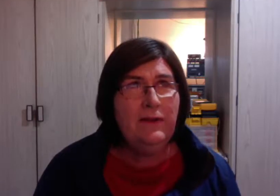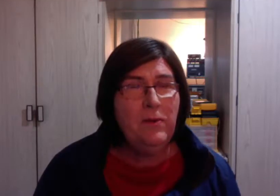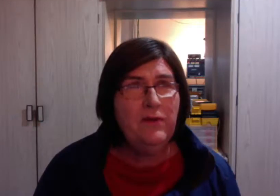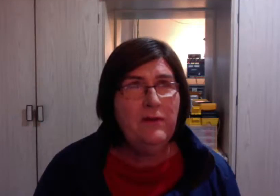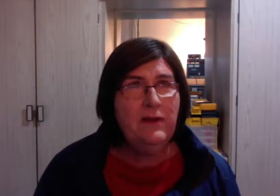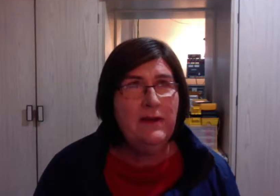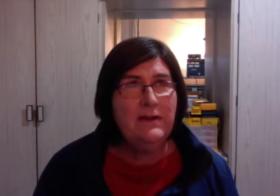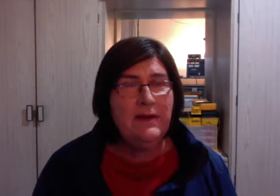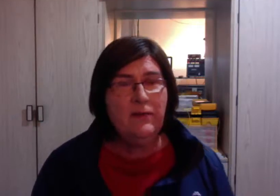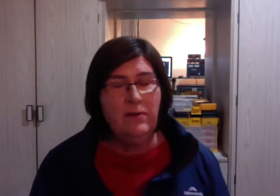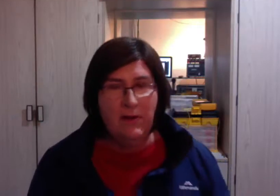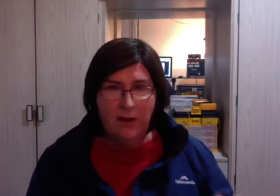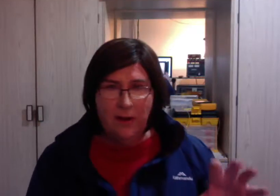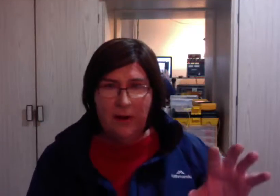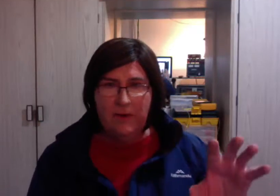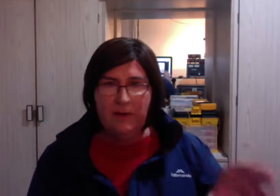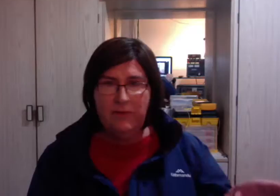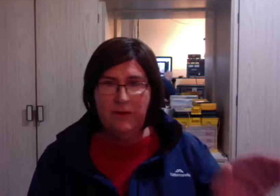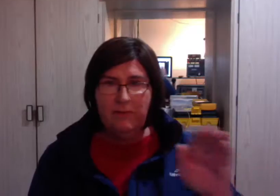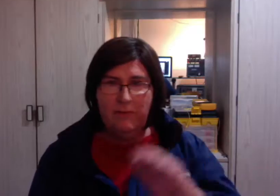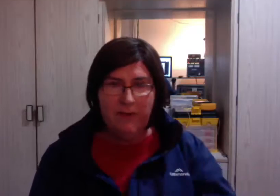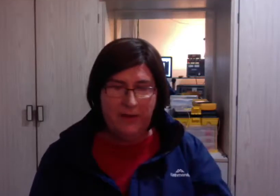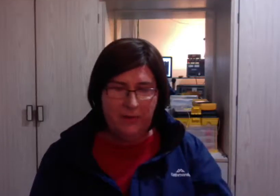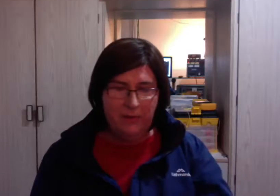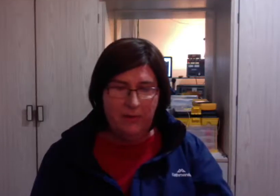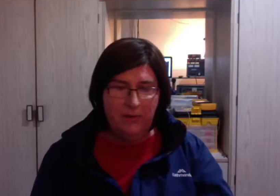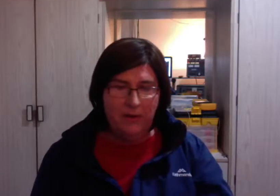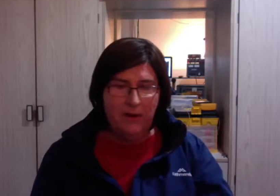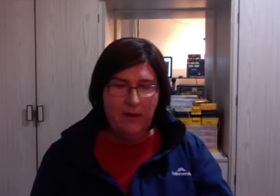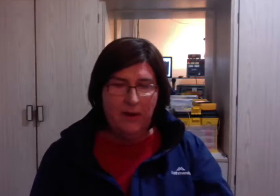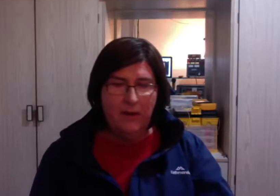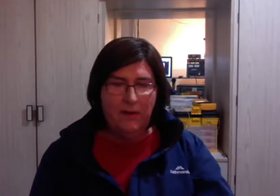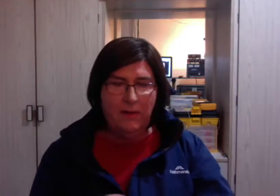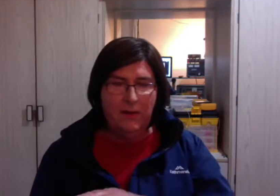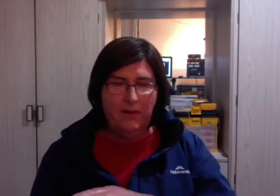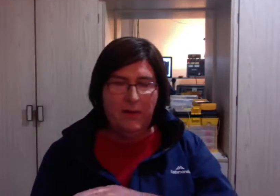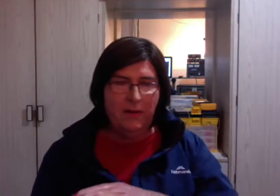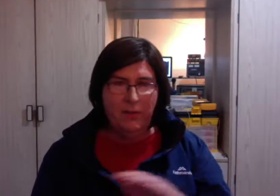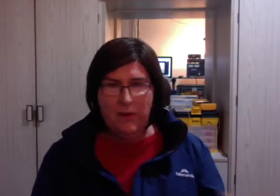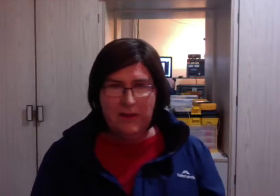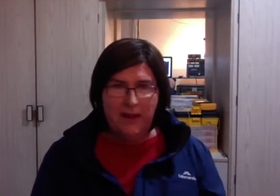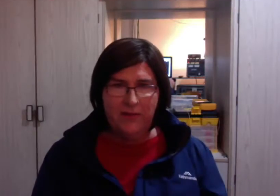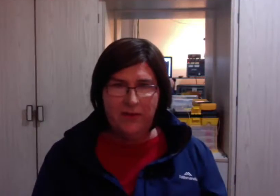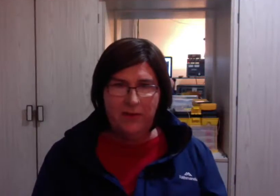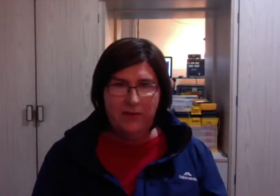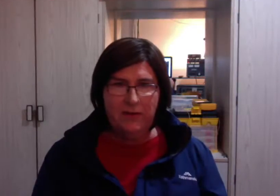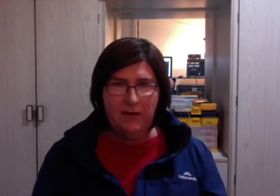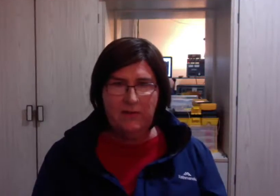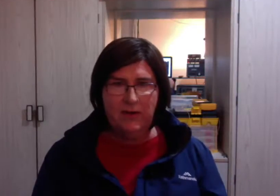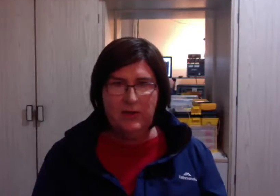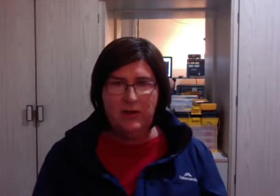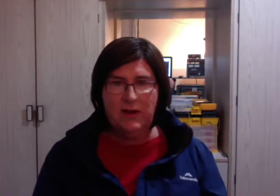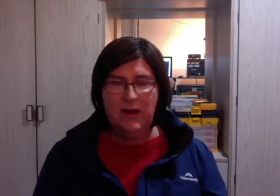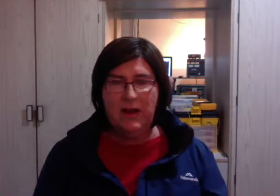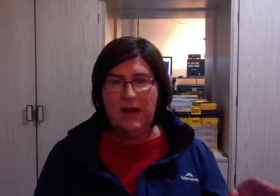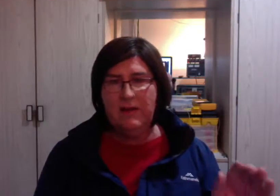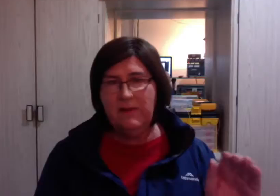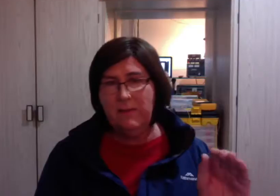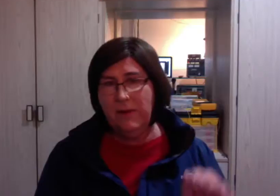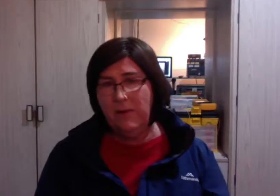6.7 litre diesel had been converted from petrol. The people had spent $30,000 doing the conversion, and the people who